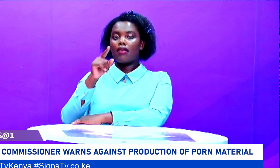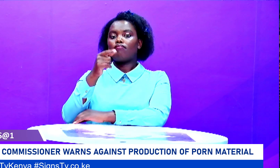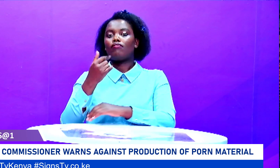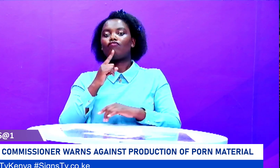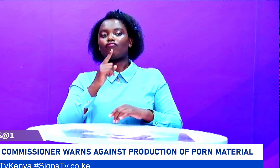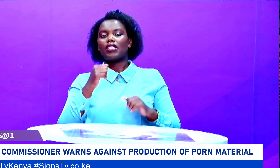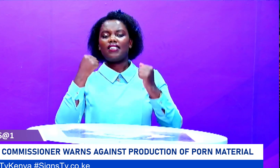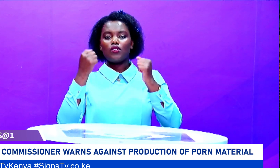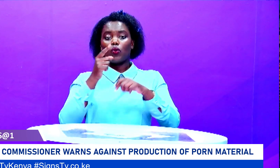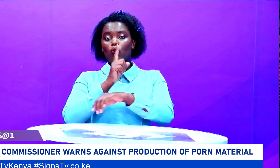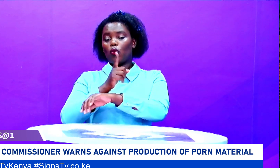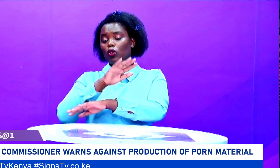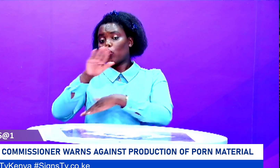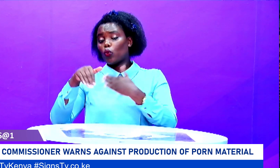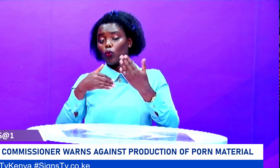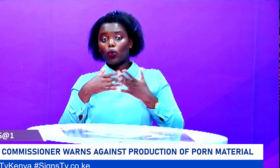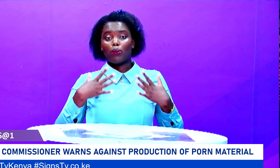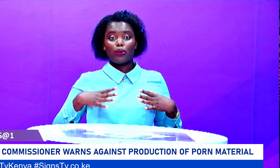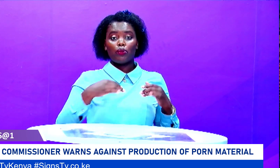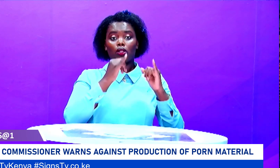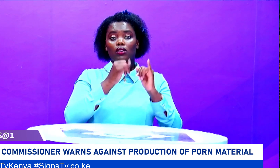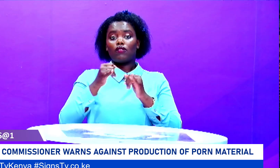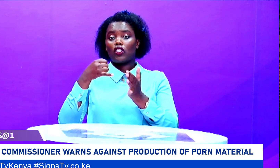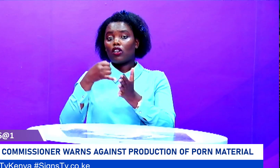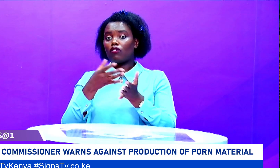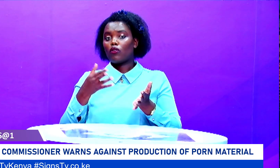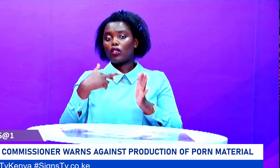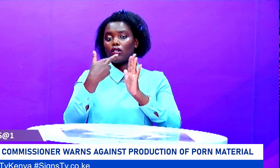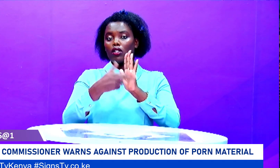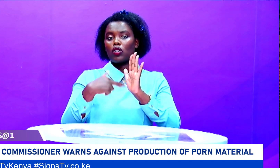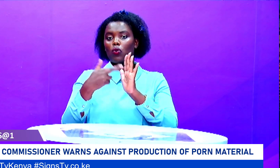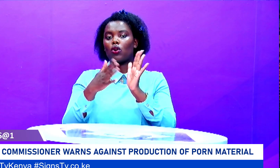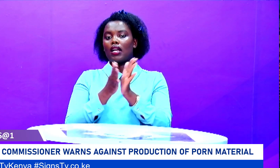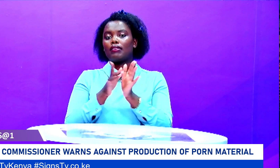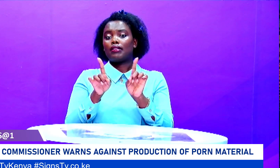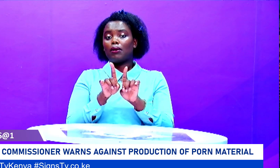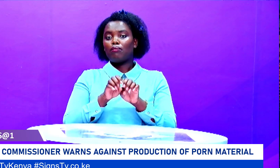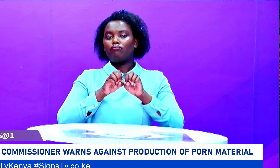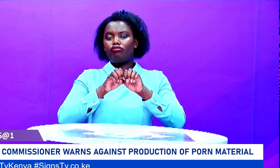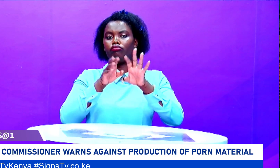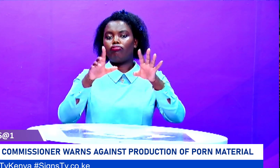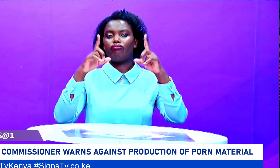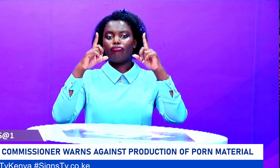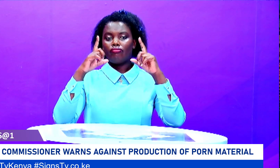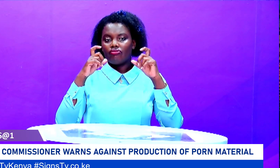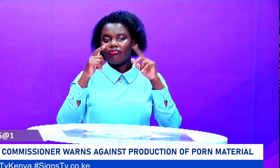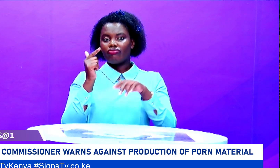Mohammed Ramadan has issued a strong warning to individuals involved in recording